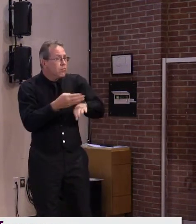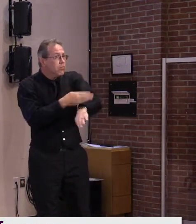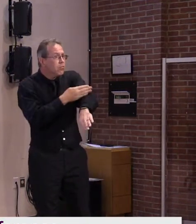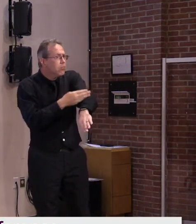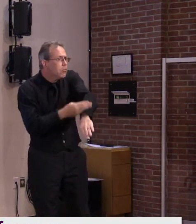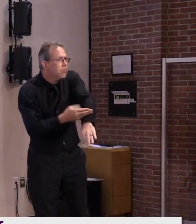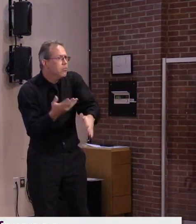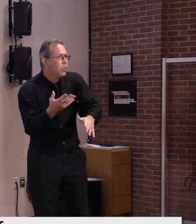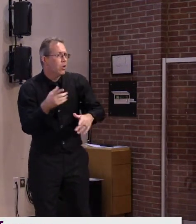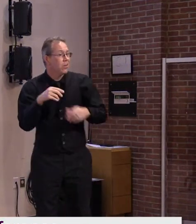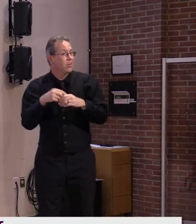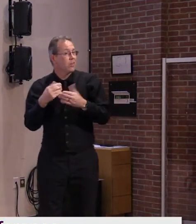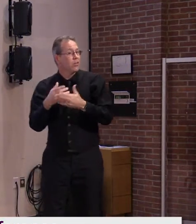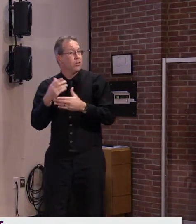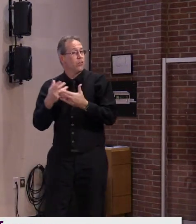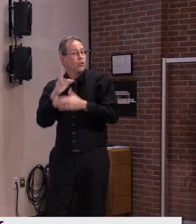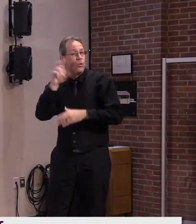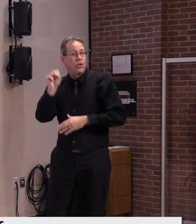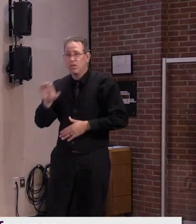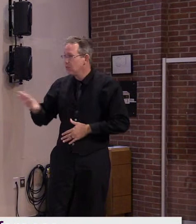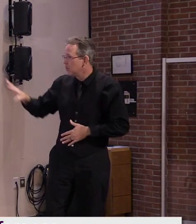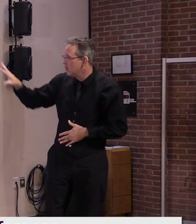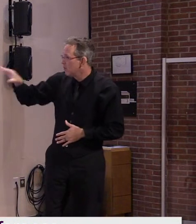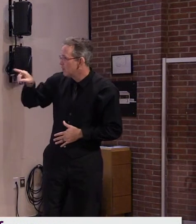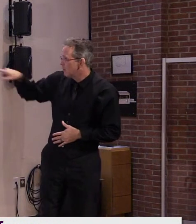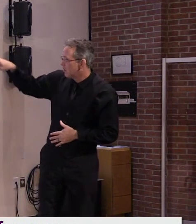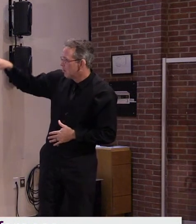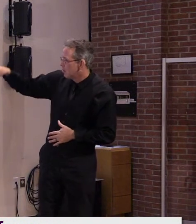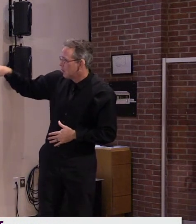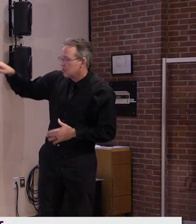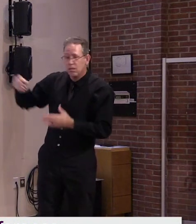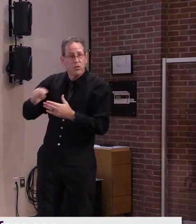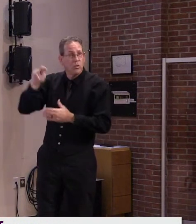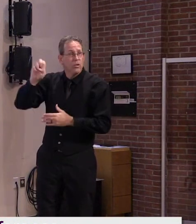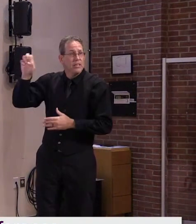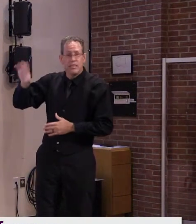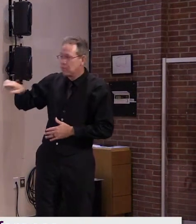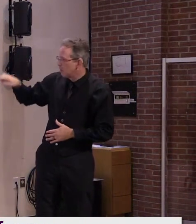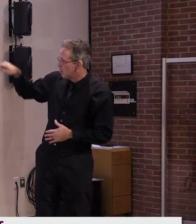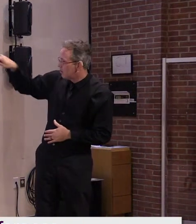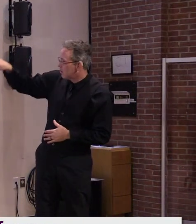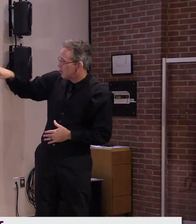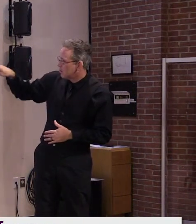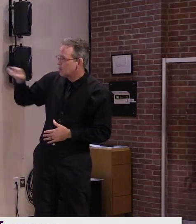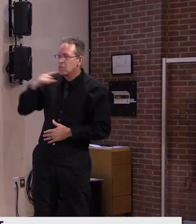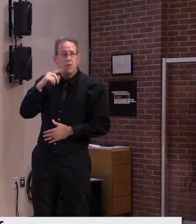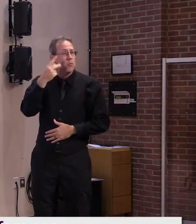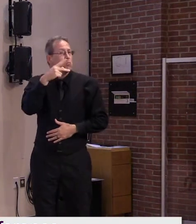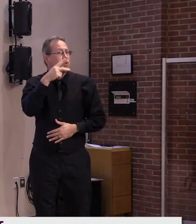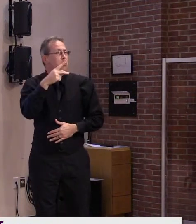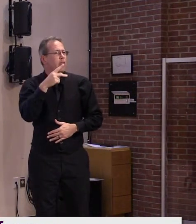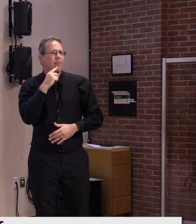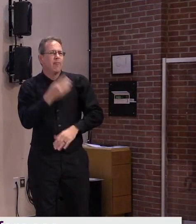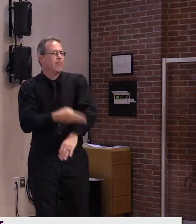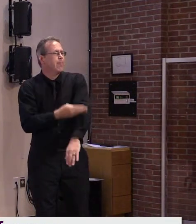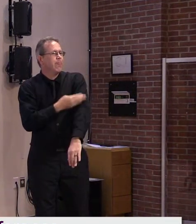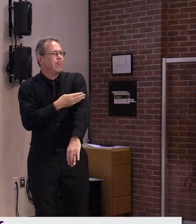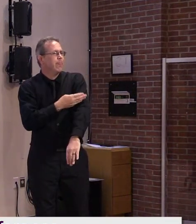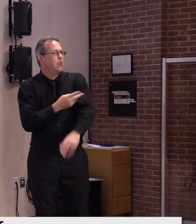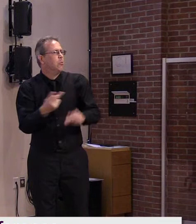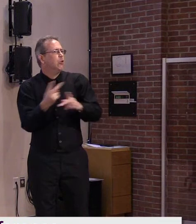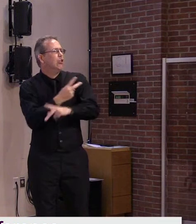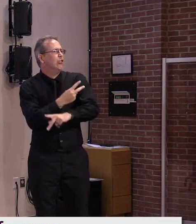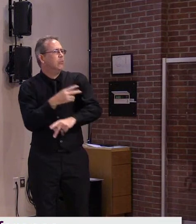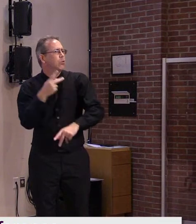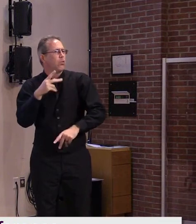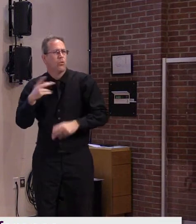areas that were hit the hardest, Florida, Louisiana, Mississippi, Alabama, many of those counties are seeing improvements, and improvements